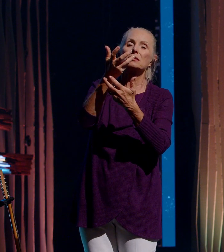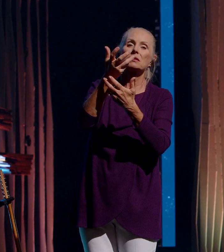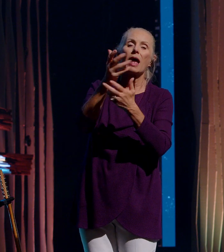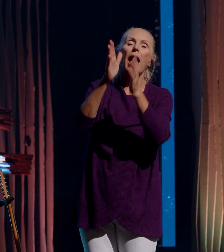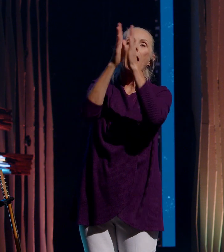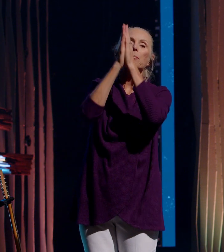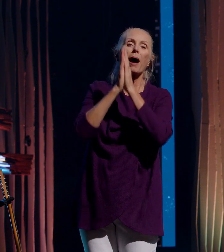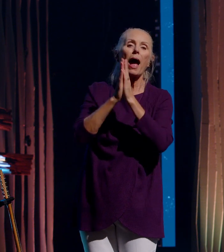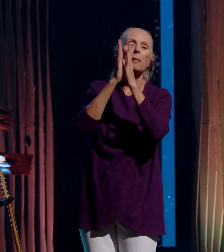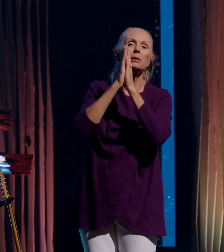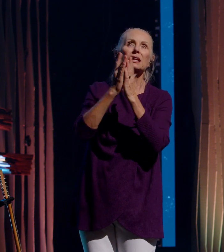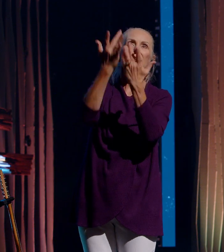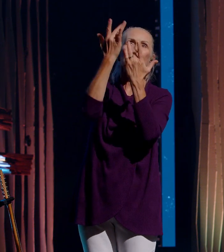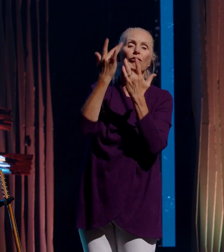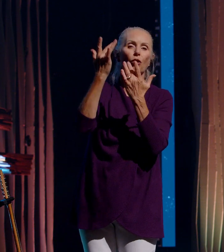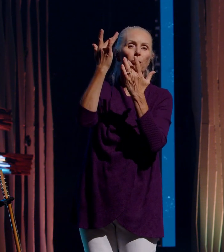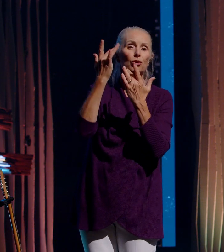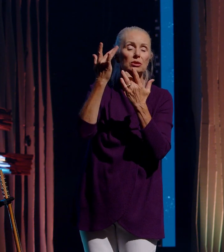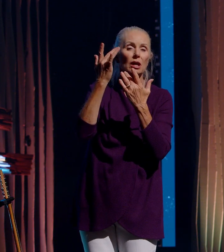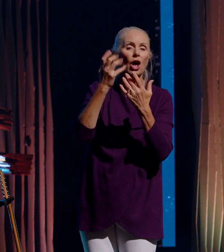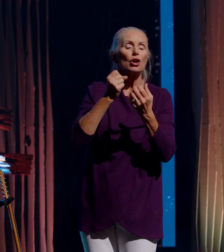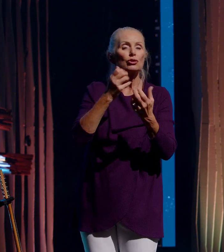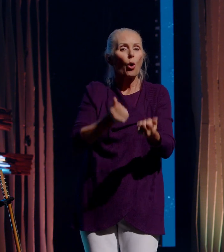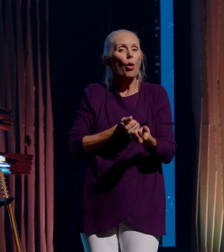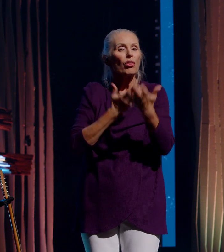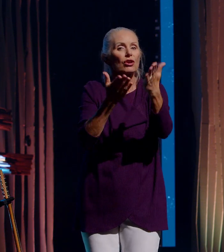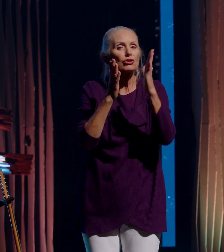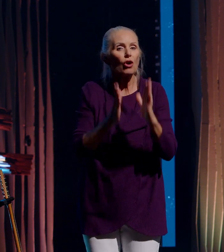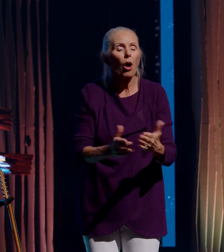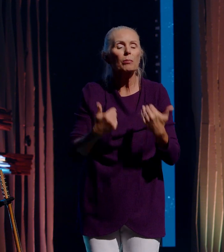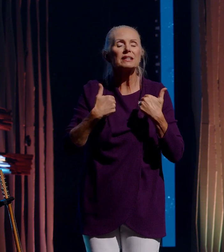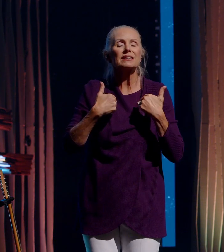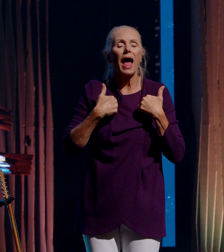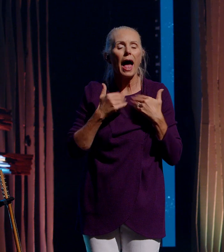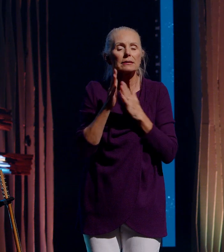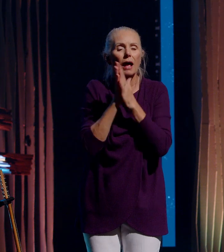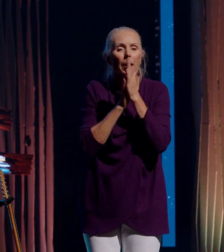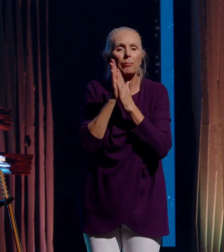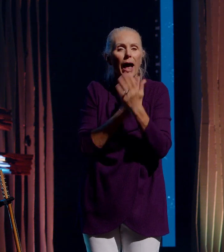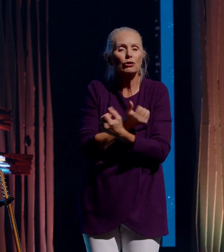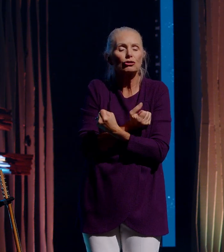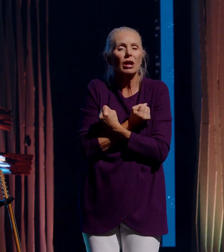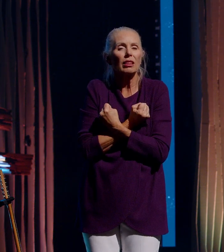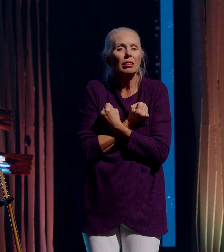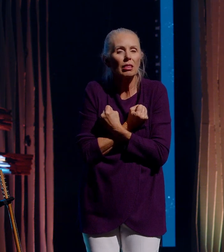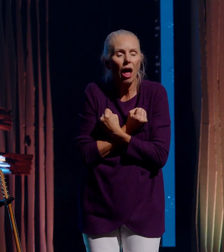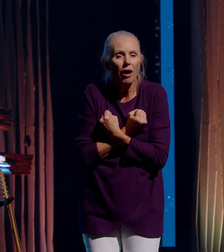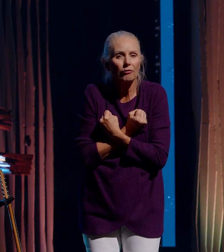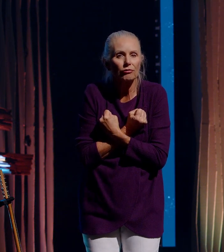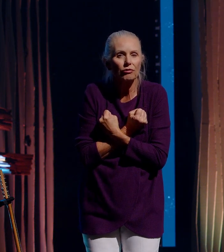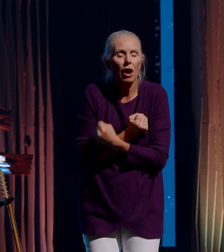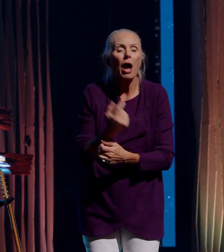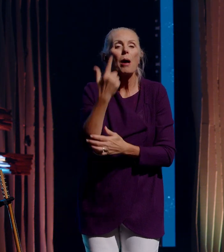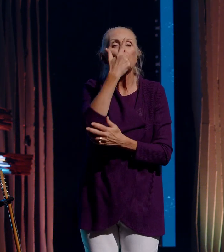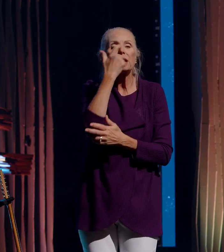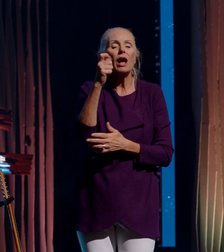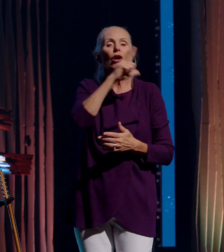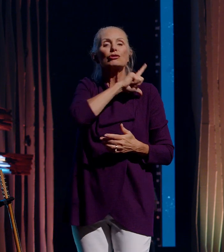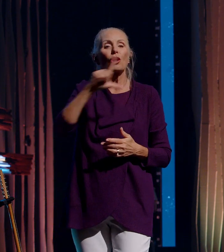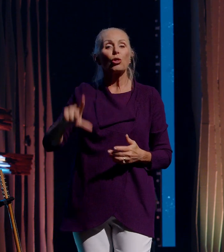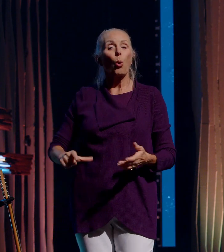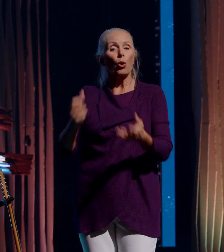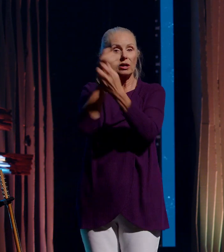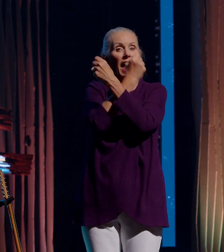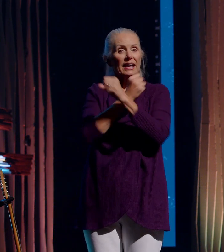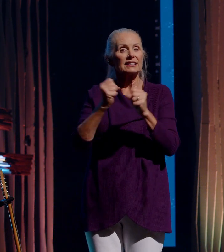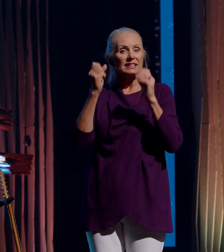mercy. The psalmist has a passionate love for the Lord because of the way that he has delivered him, because of the way that he